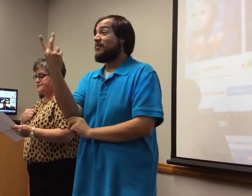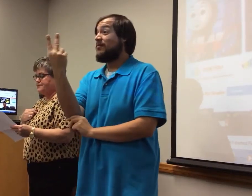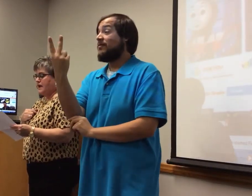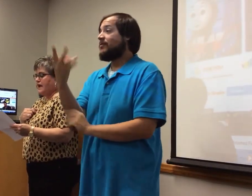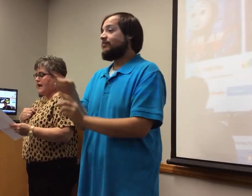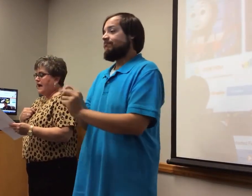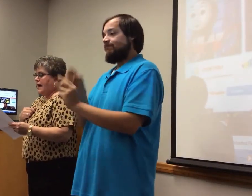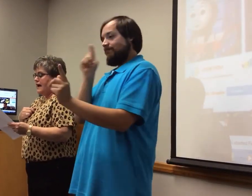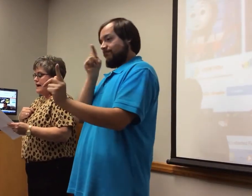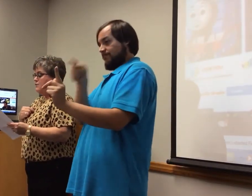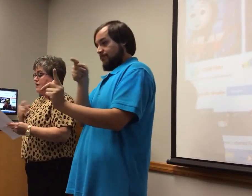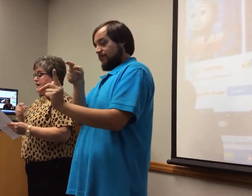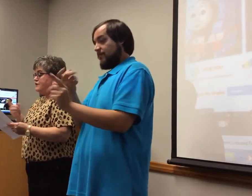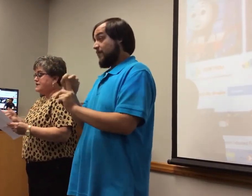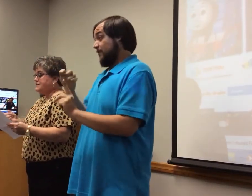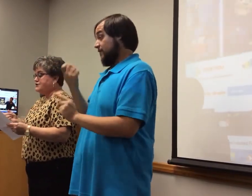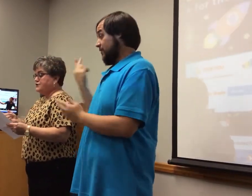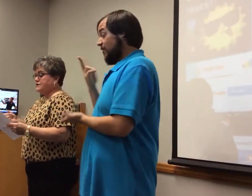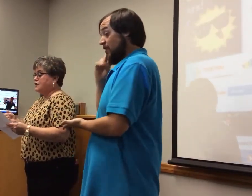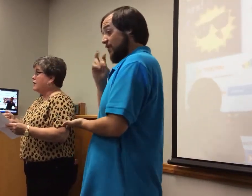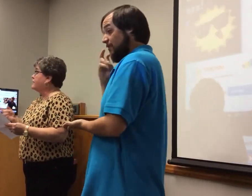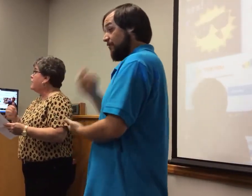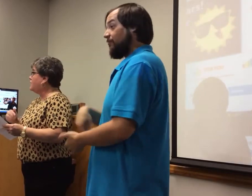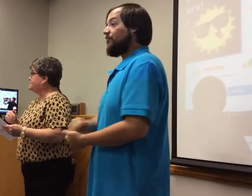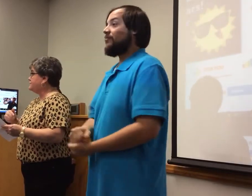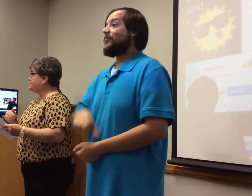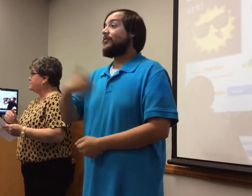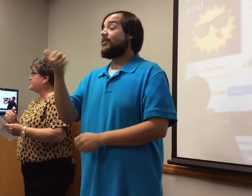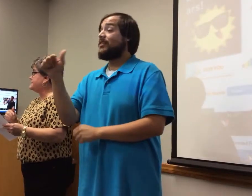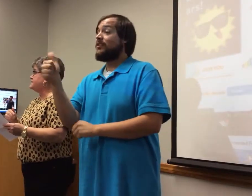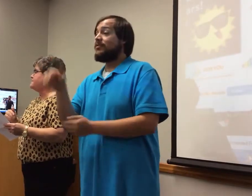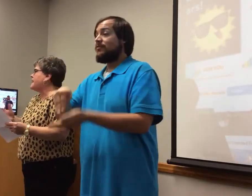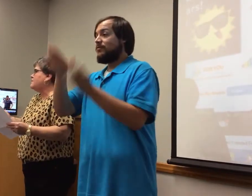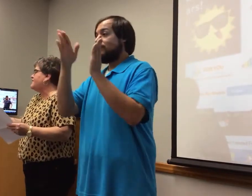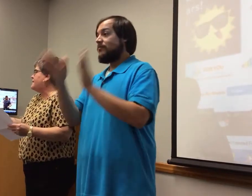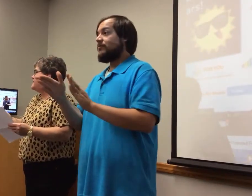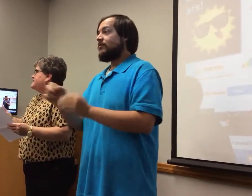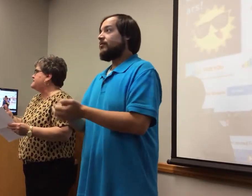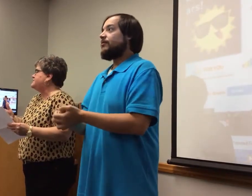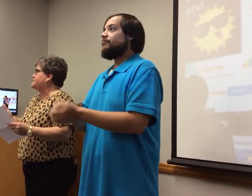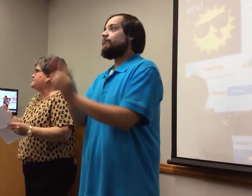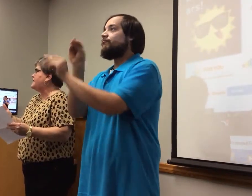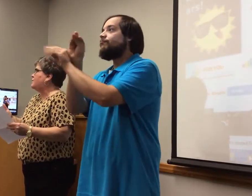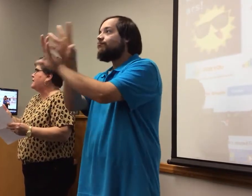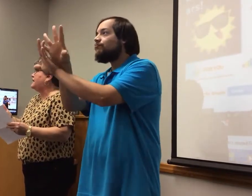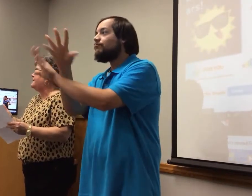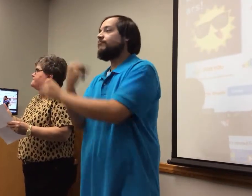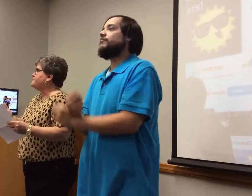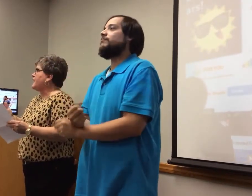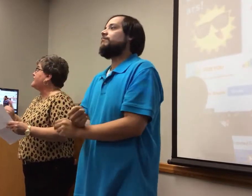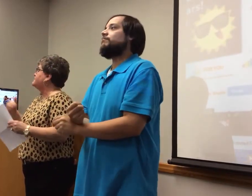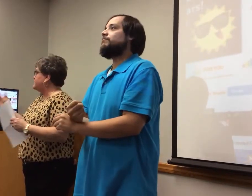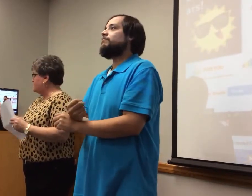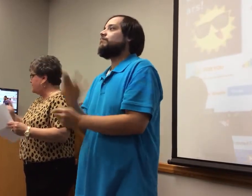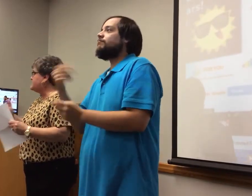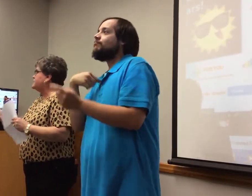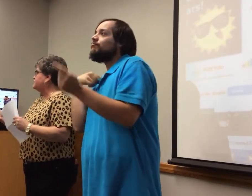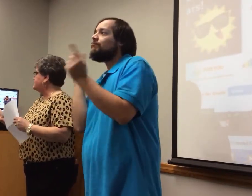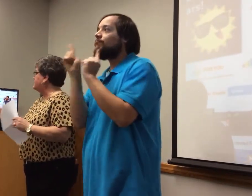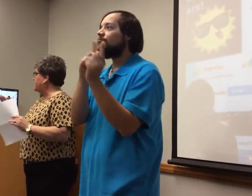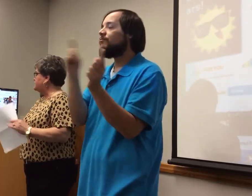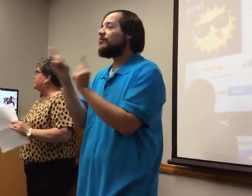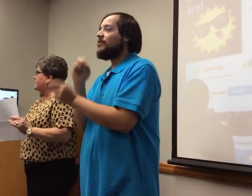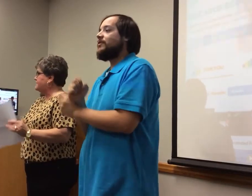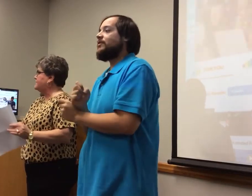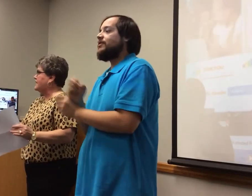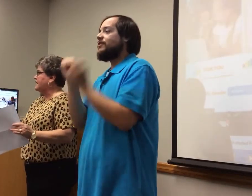me, while the other 10 students are on consult services. And what that means is just that I keep in touch with the